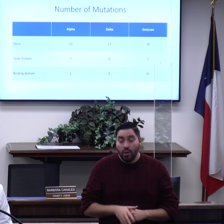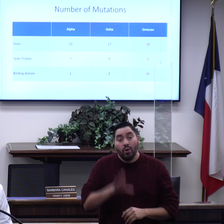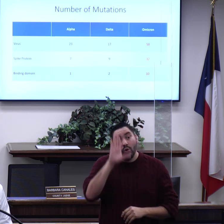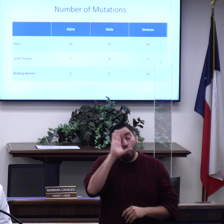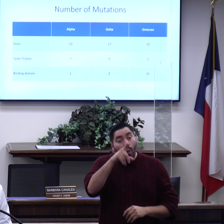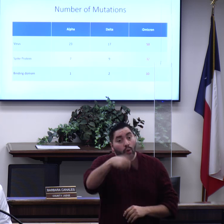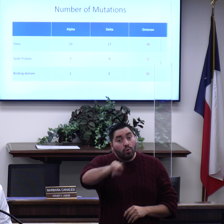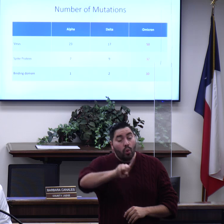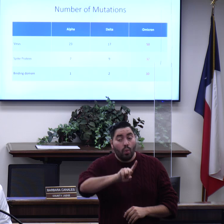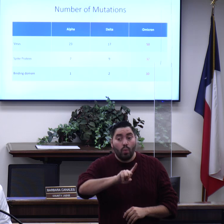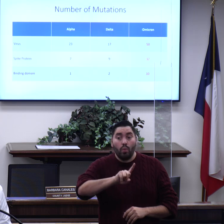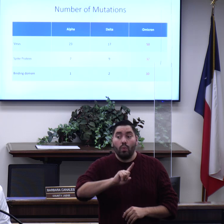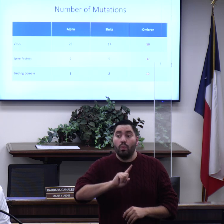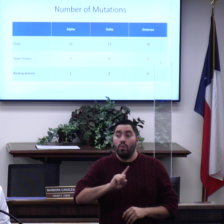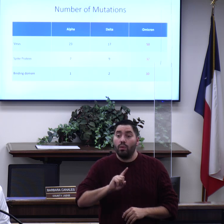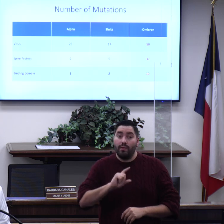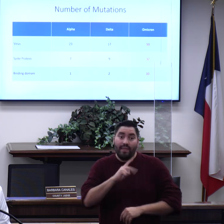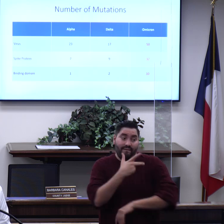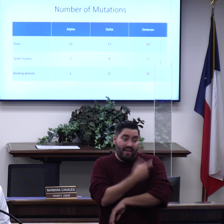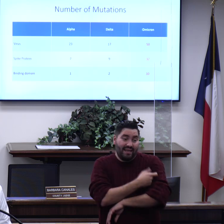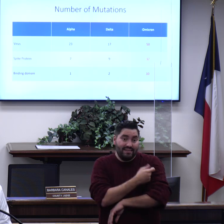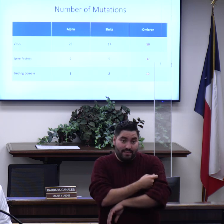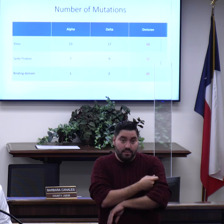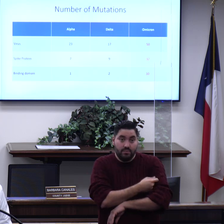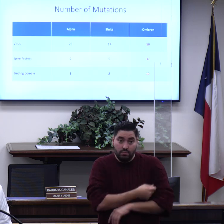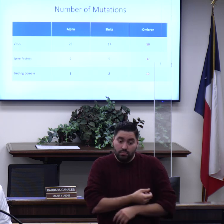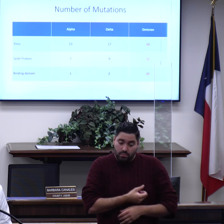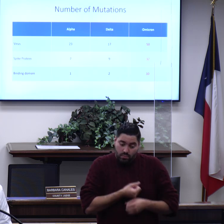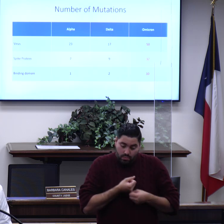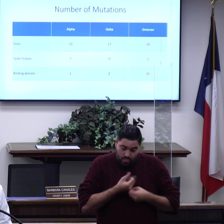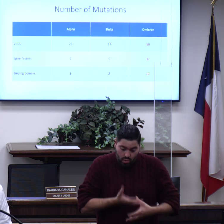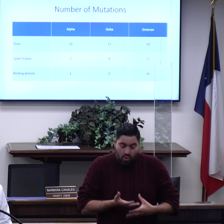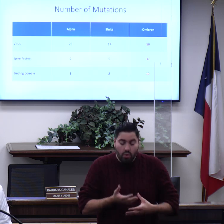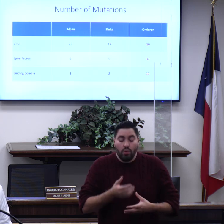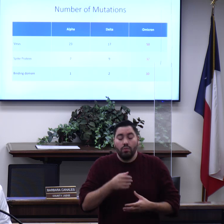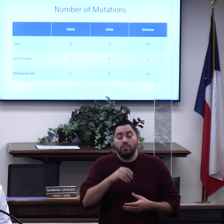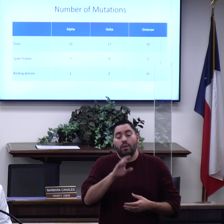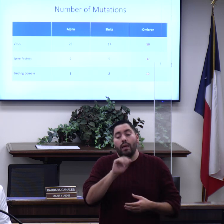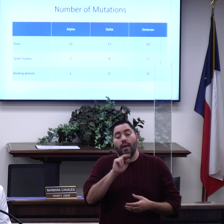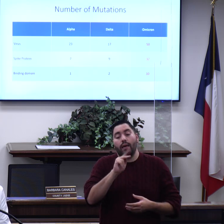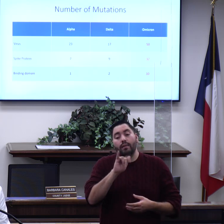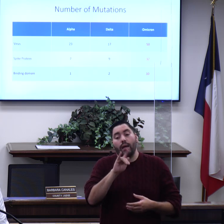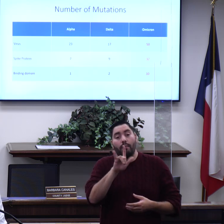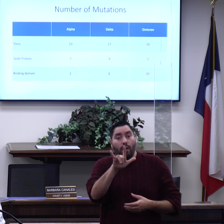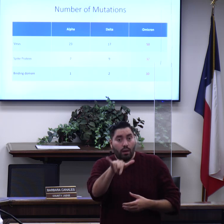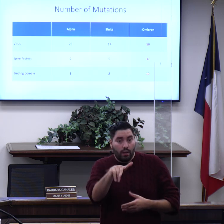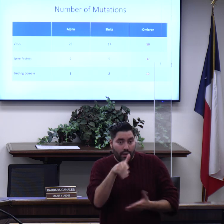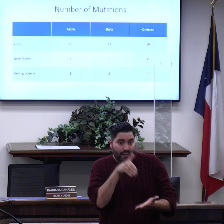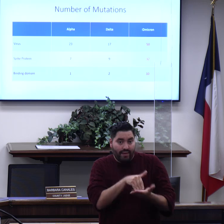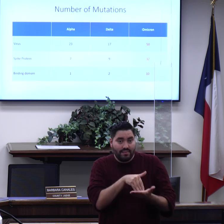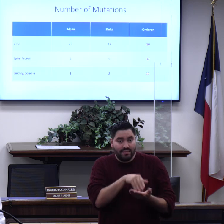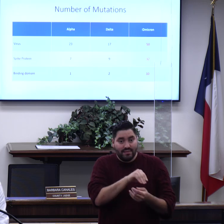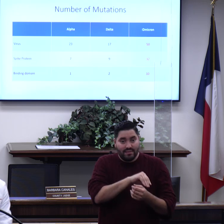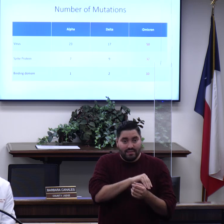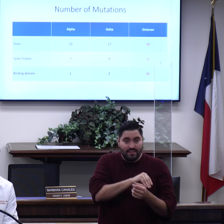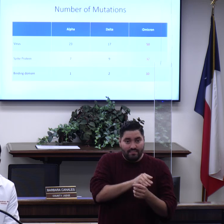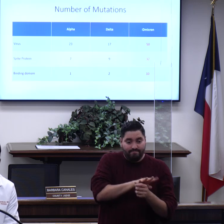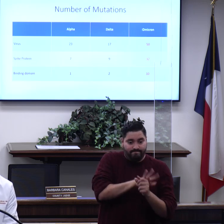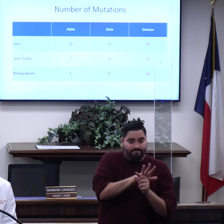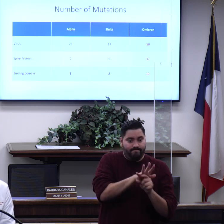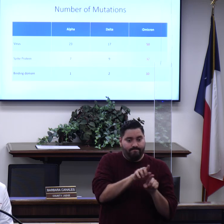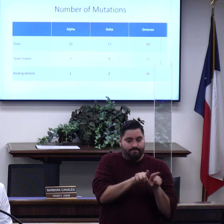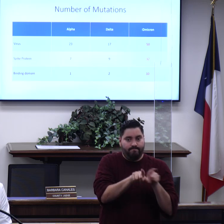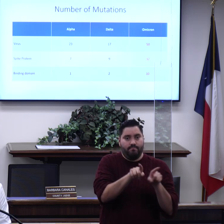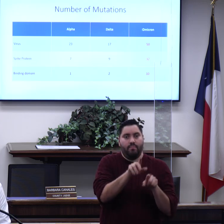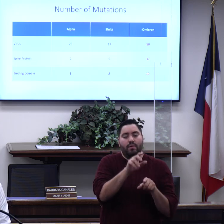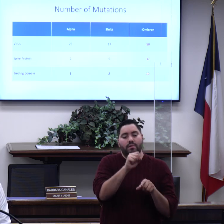vaccine, the vaccine makes antibodies against the spike proteins, but the good news is, so far,